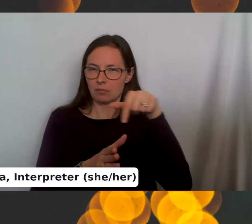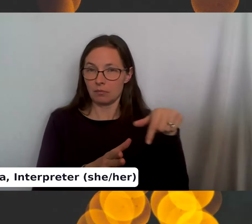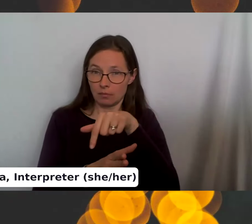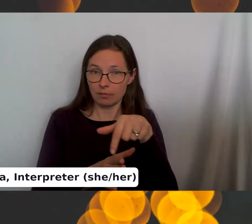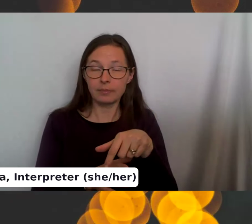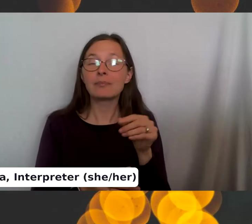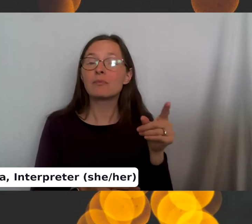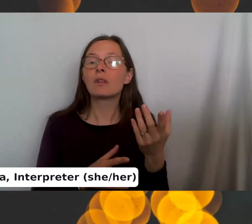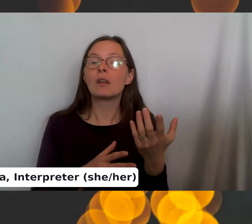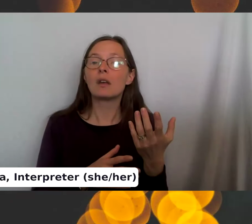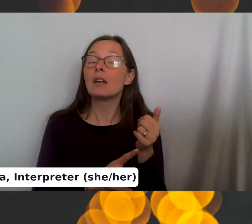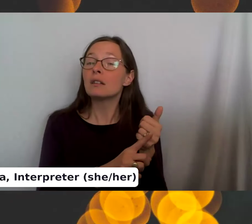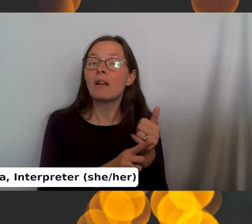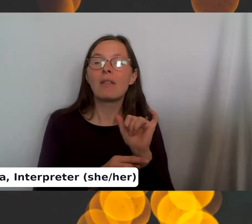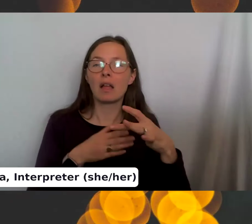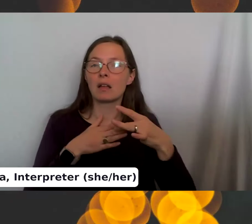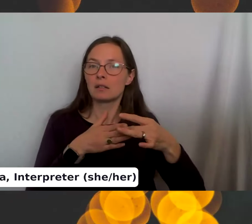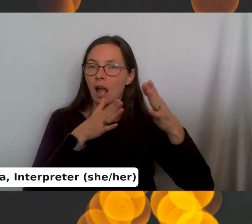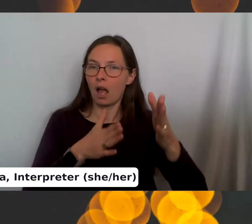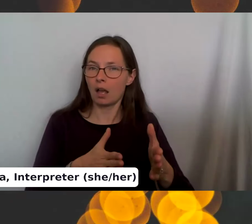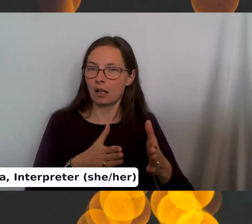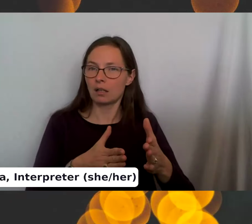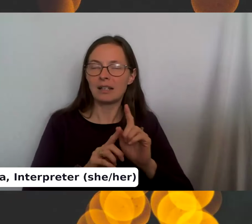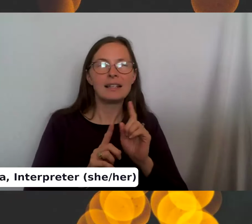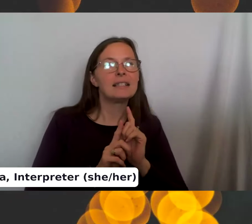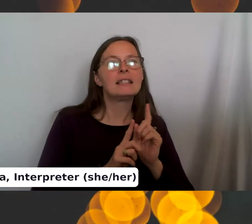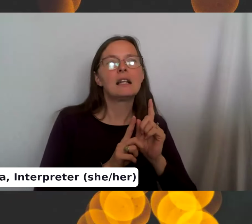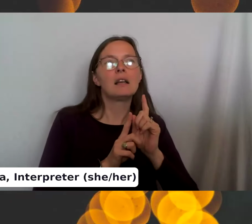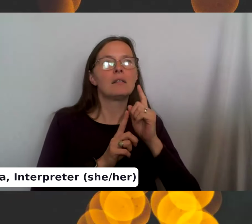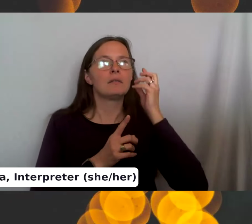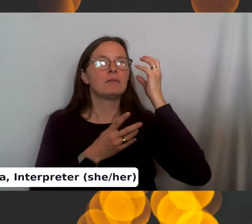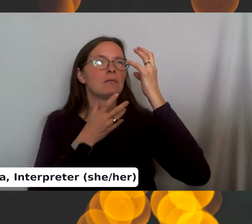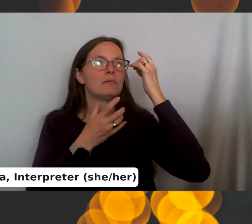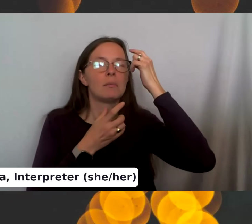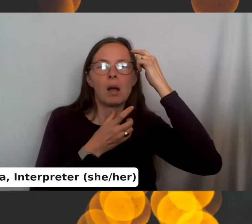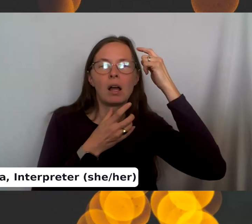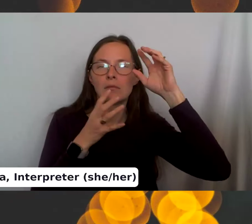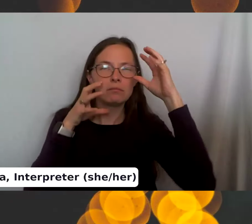between states of mind, states of consciousness.